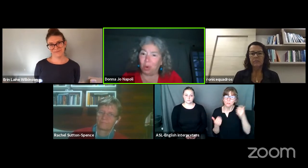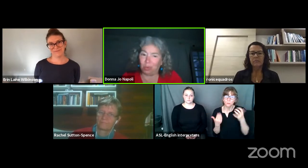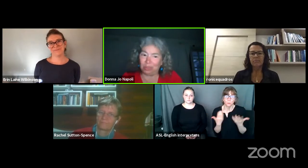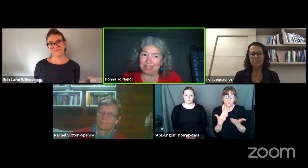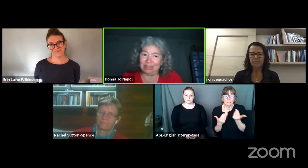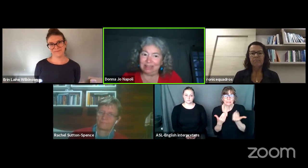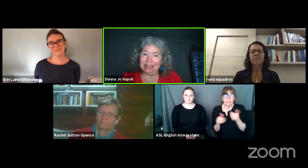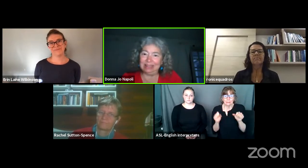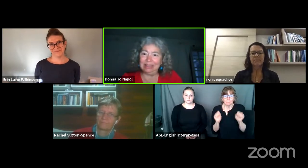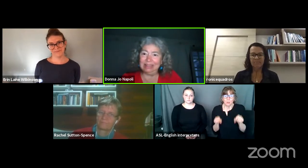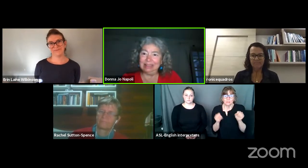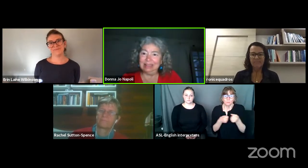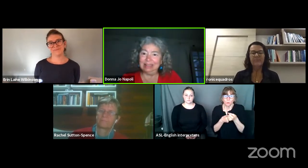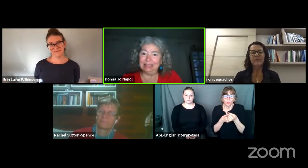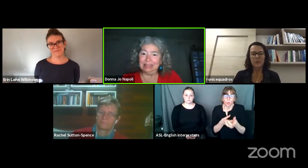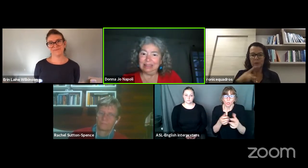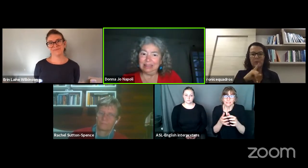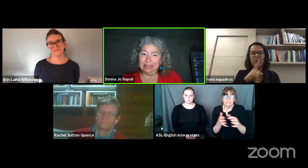we don't.